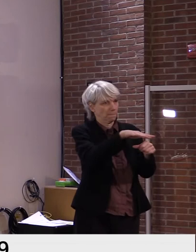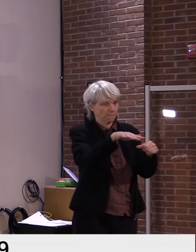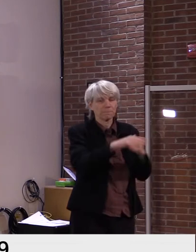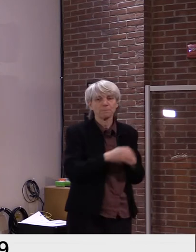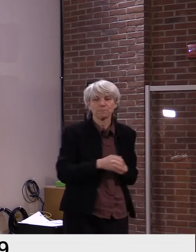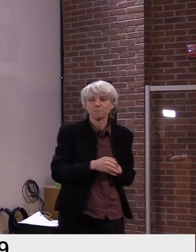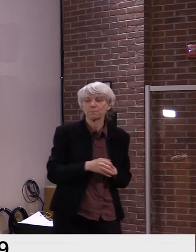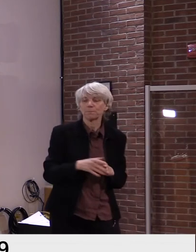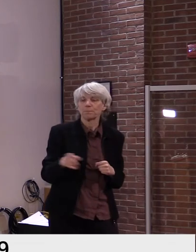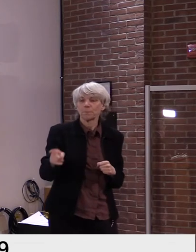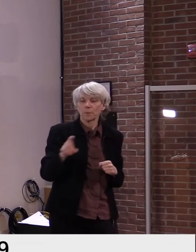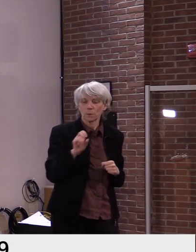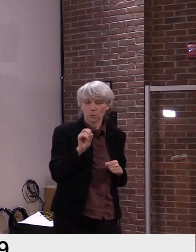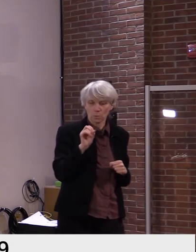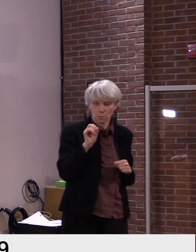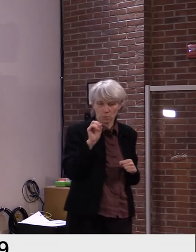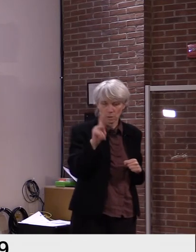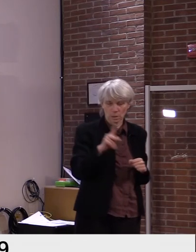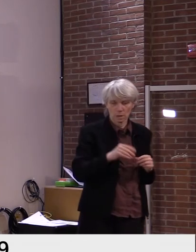And